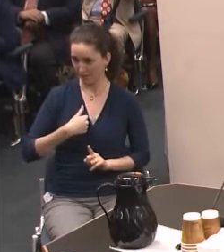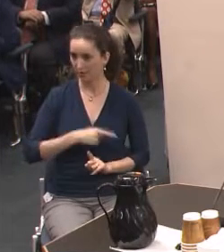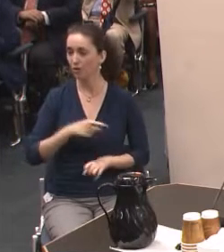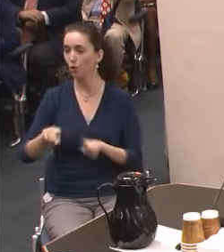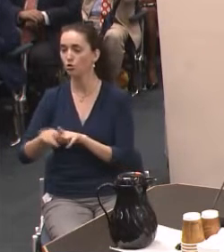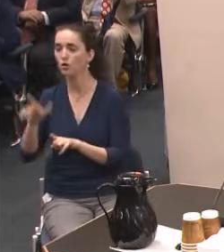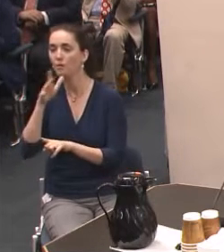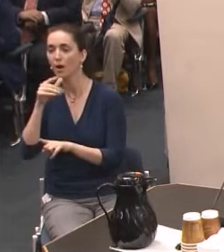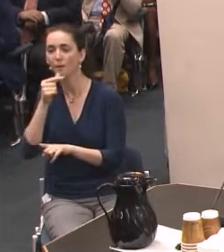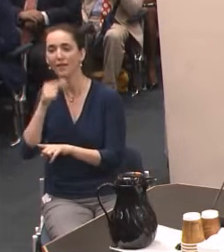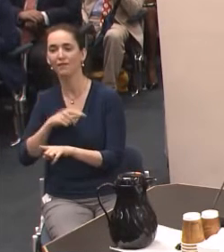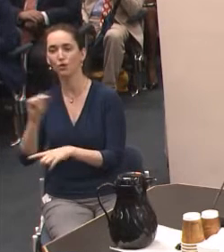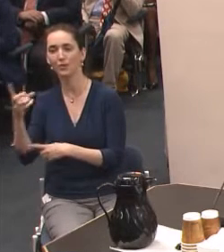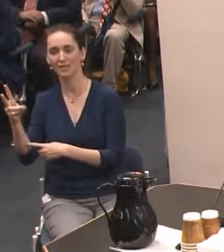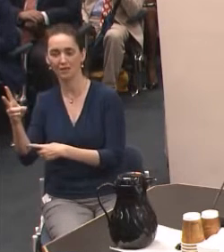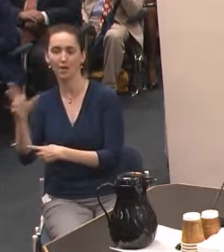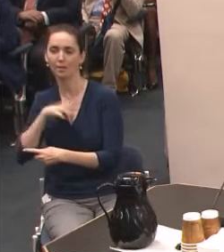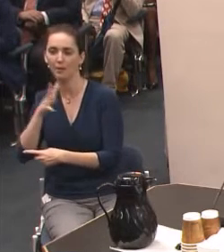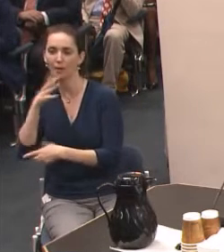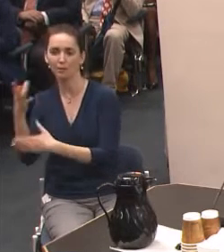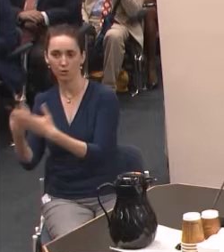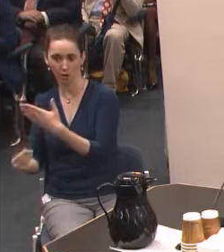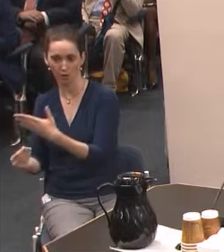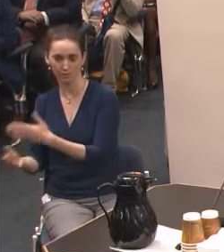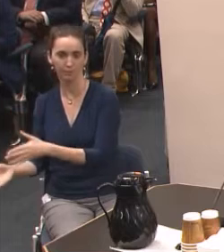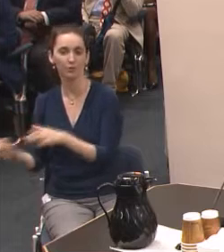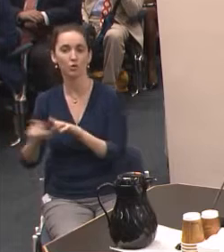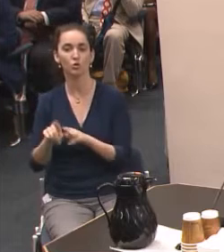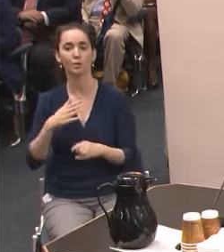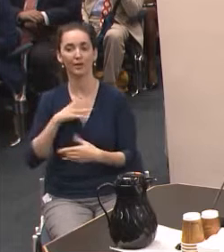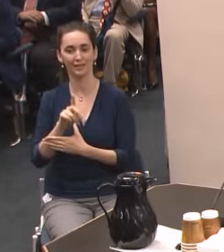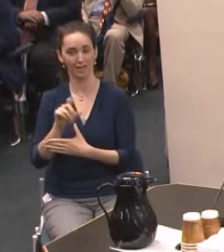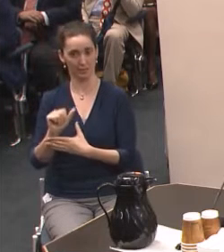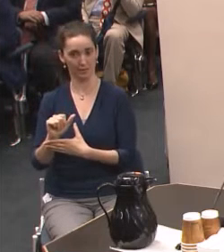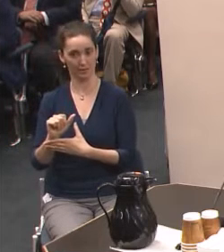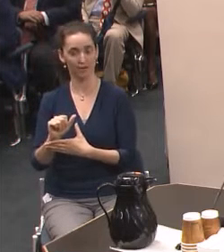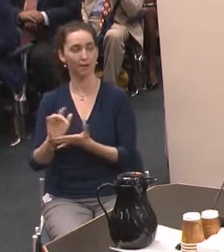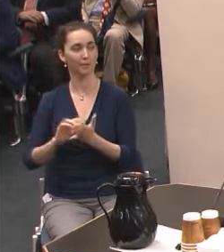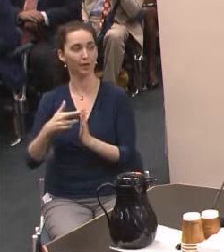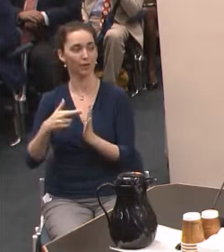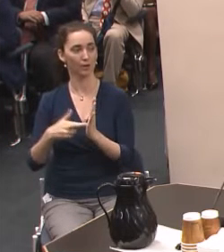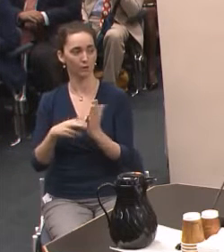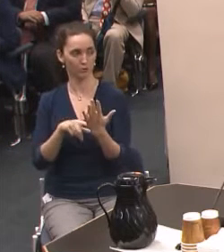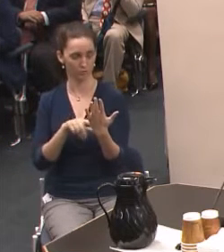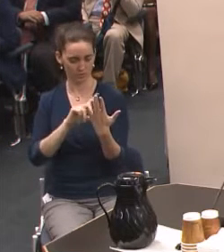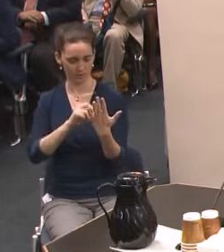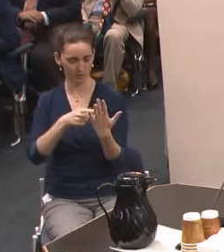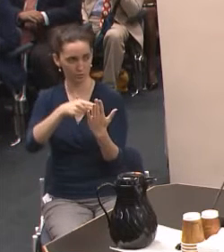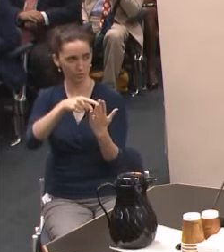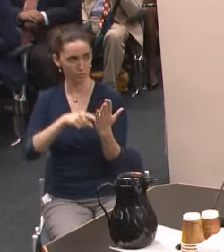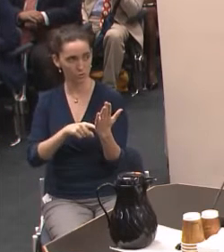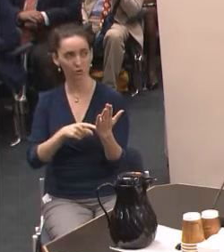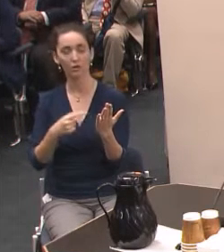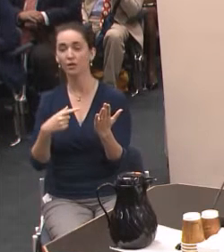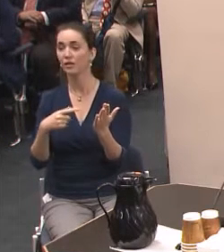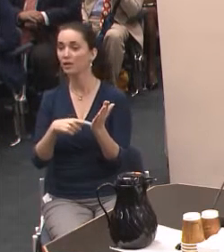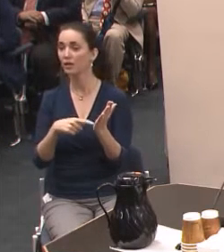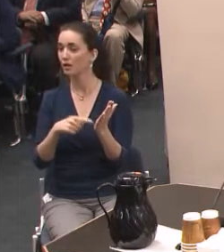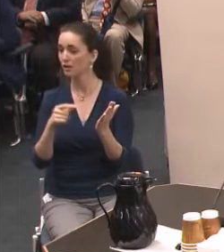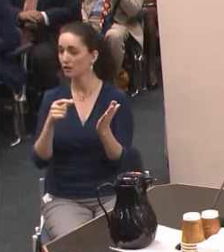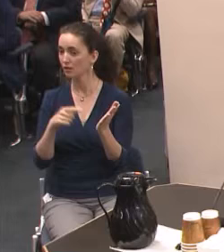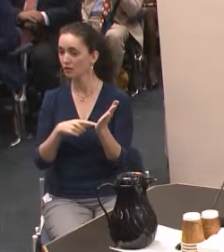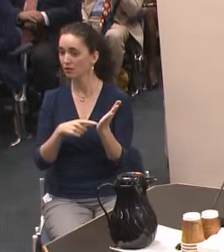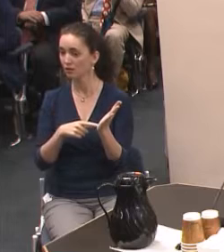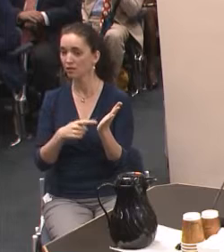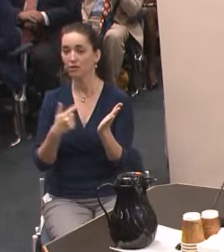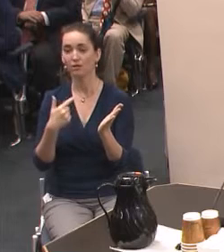2017. Disabilities being that my medical records today have diagnoses that should have me in a vegetative state, if not dead.